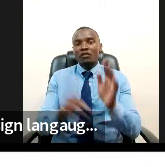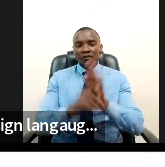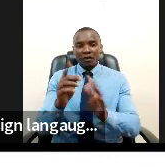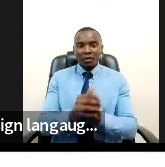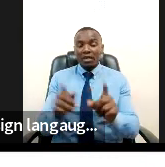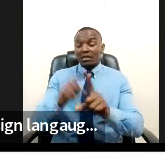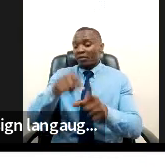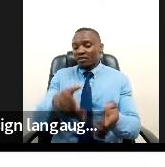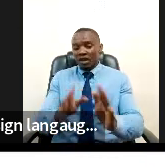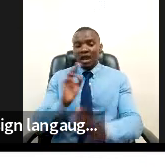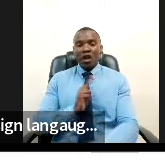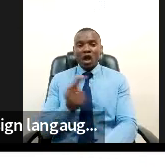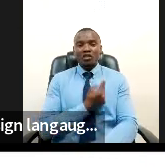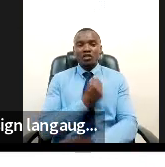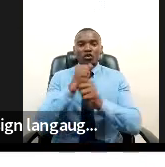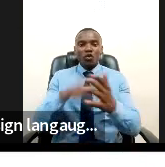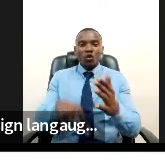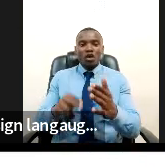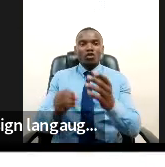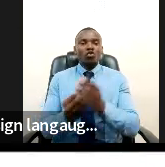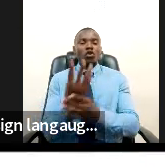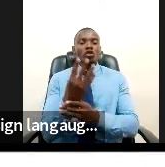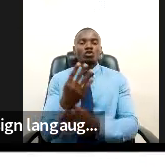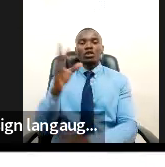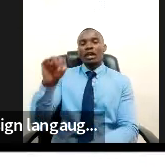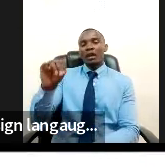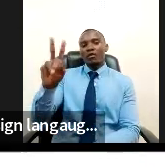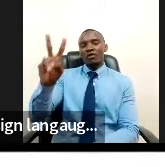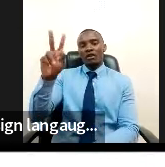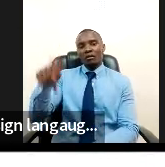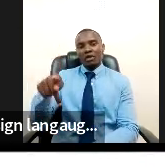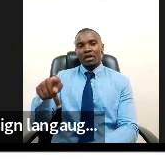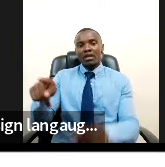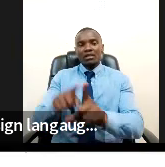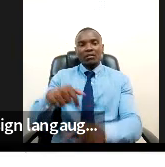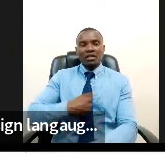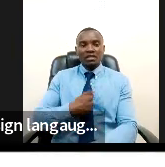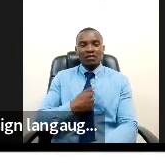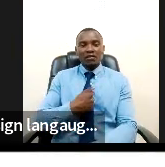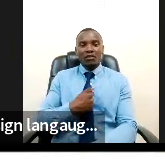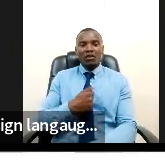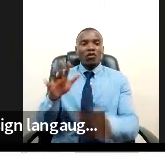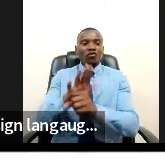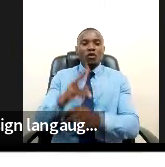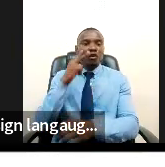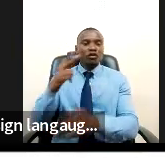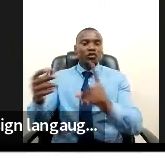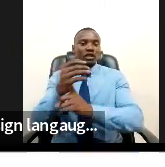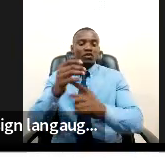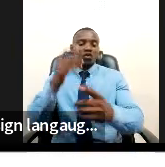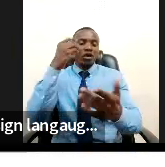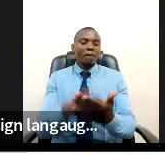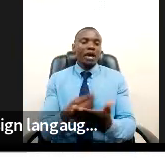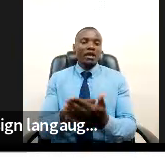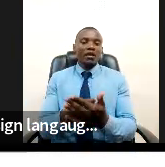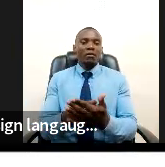us to launch an MVP by the end of April 2023 and a full version ready to generate income by the end of October